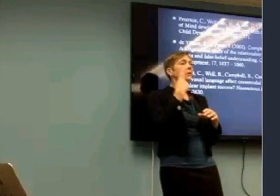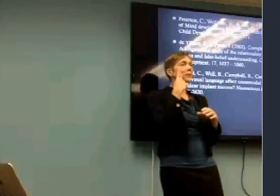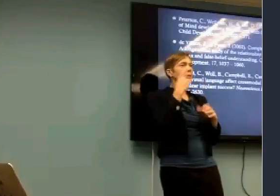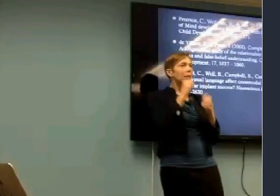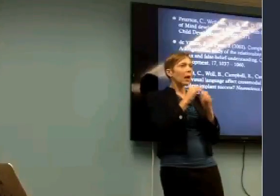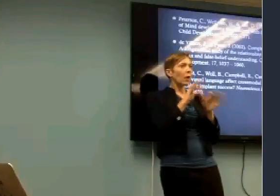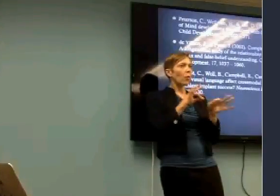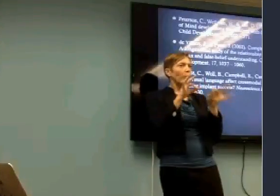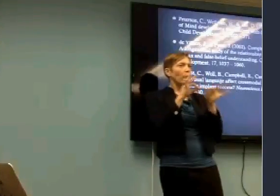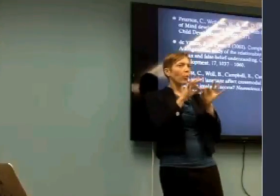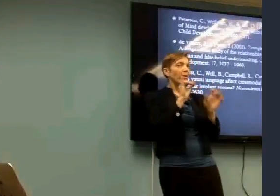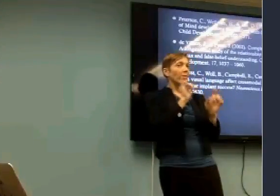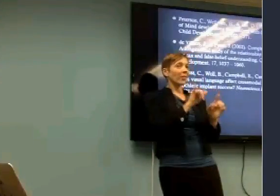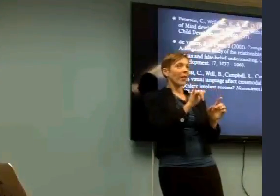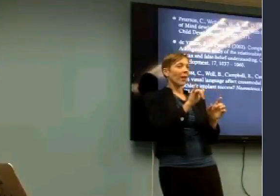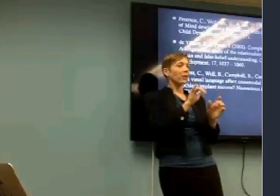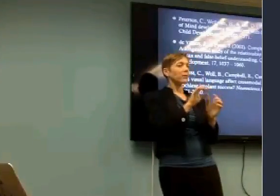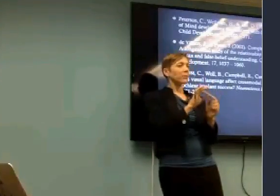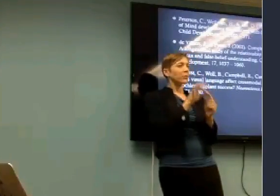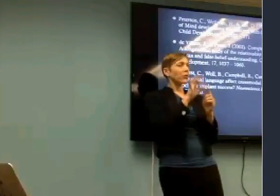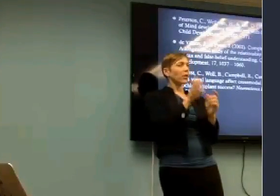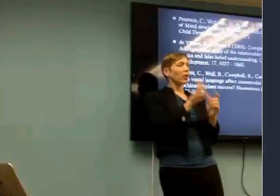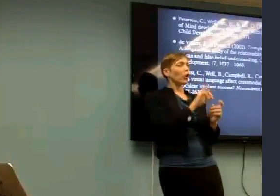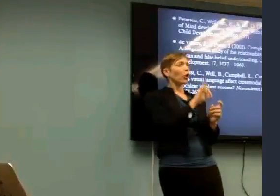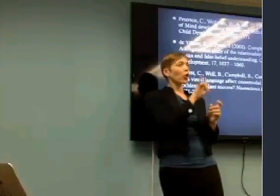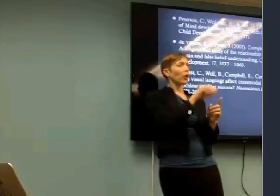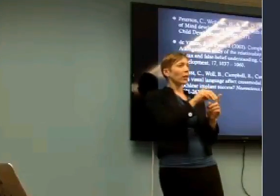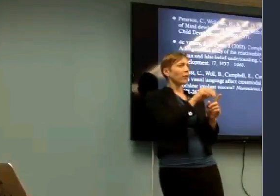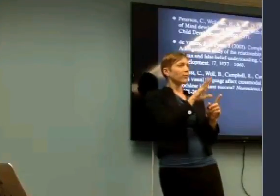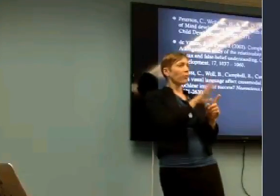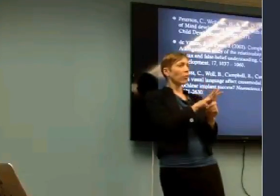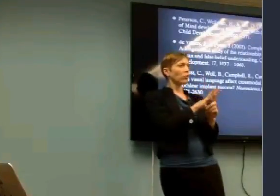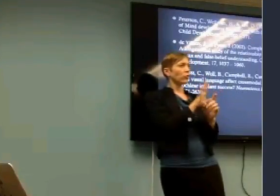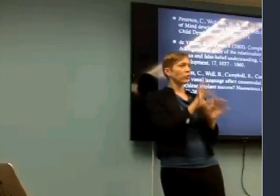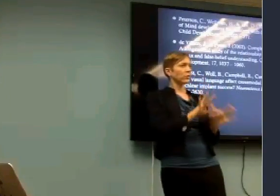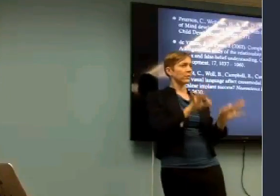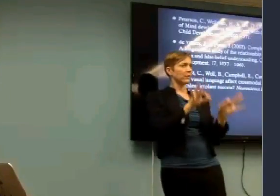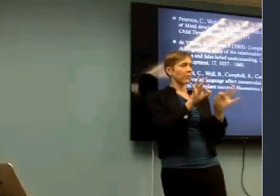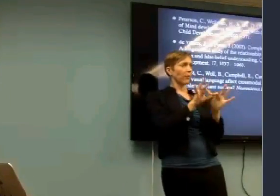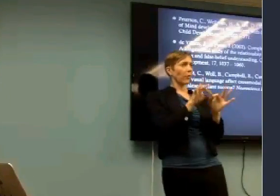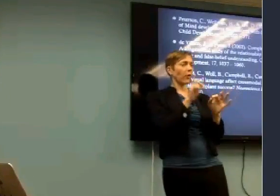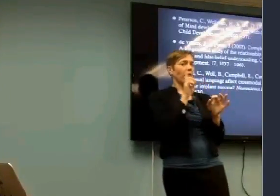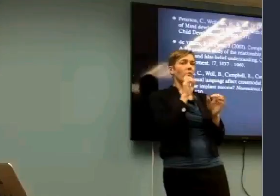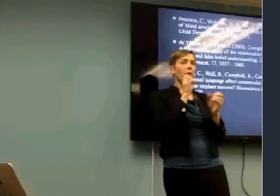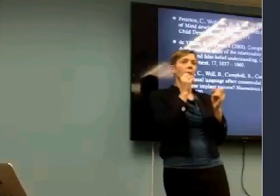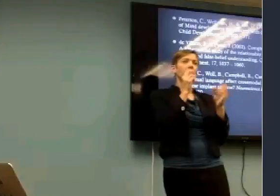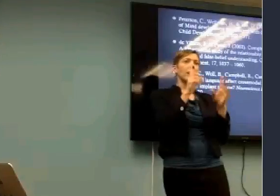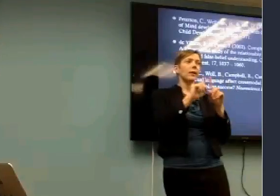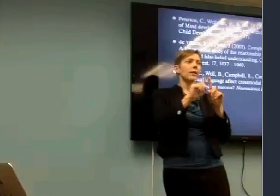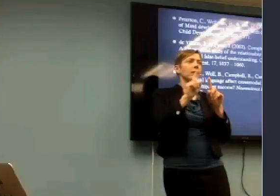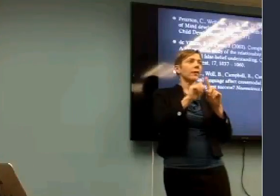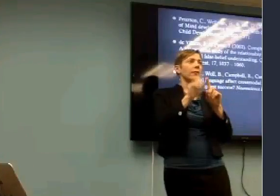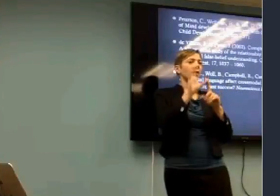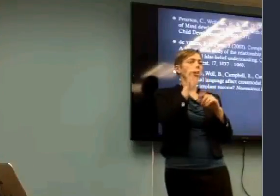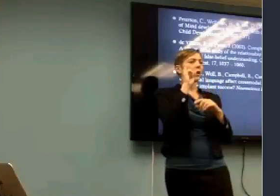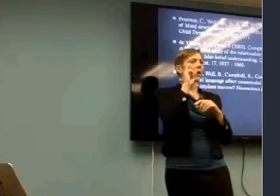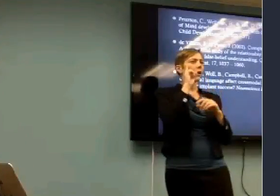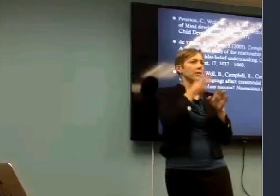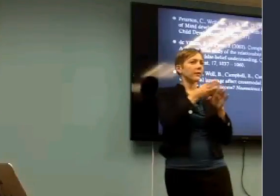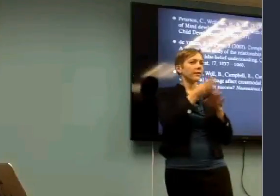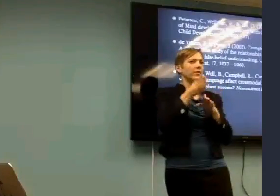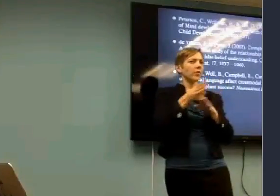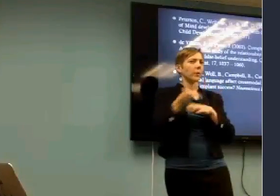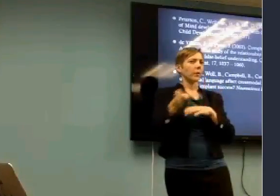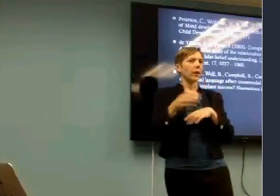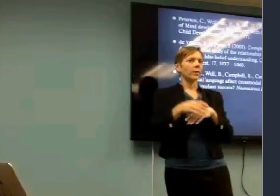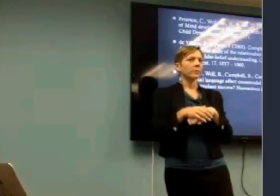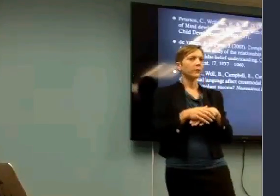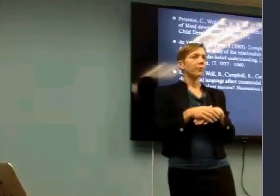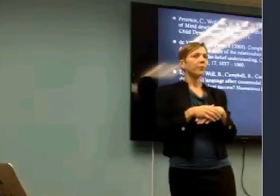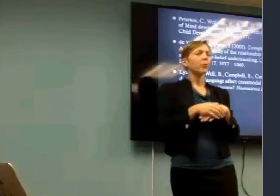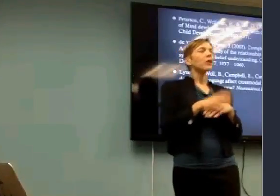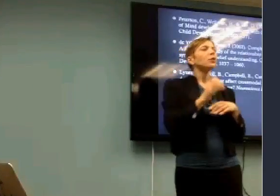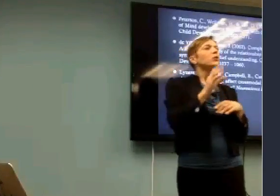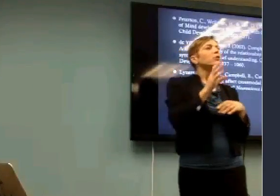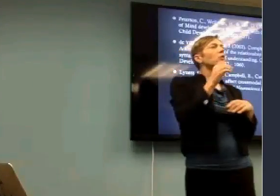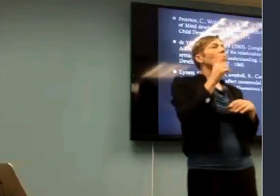discourage sign language use, because we can see how important sign language use and exposure is when it comes to many different